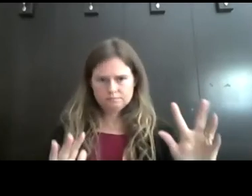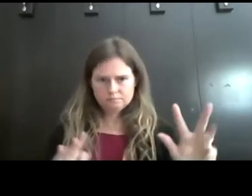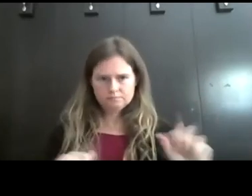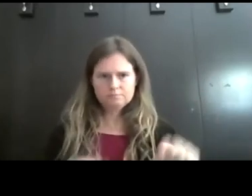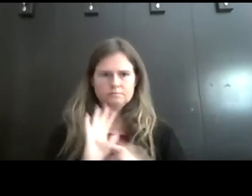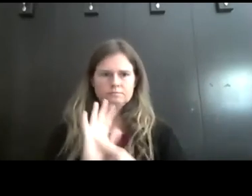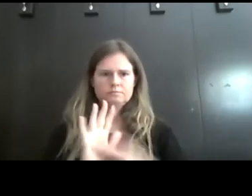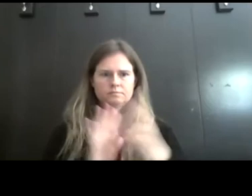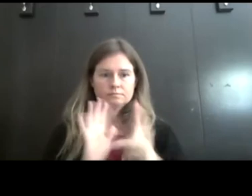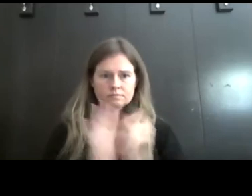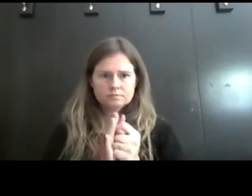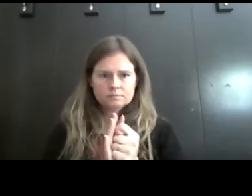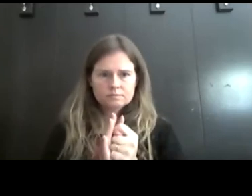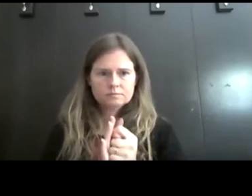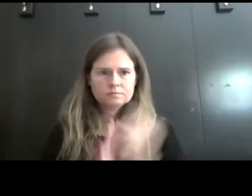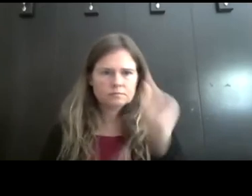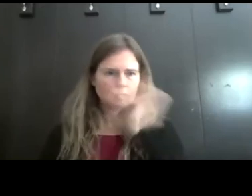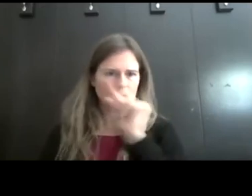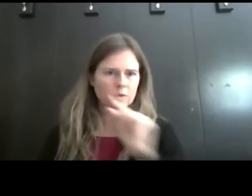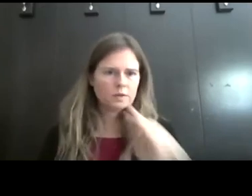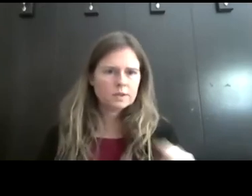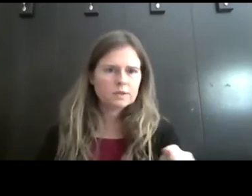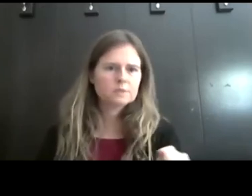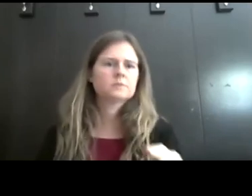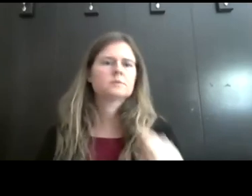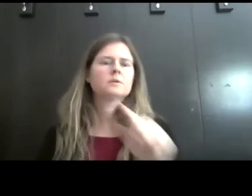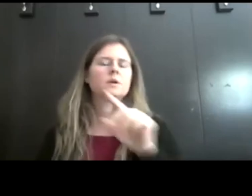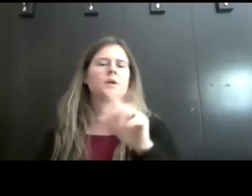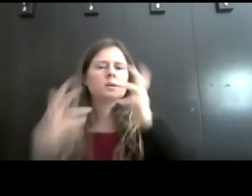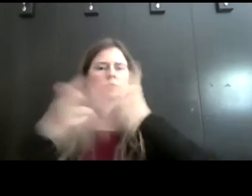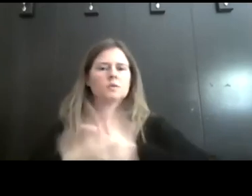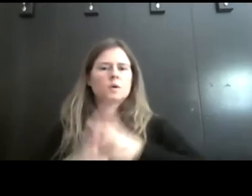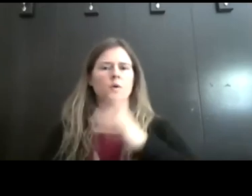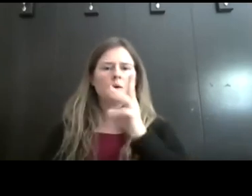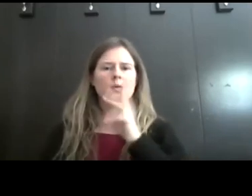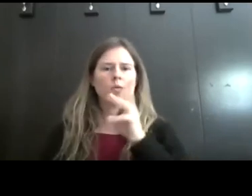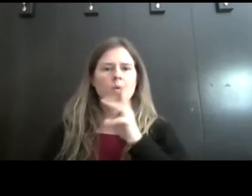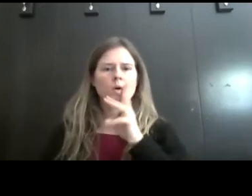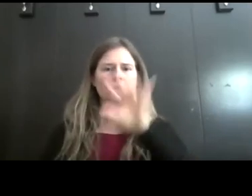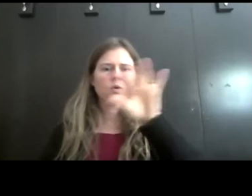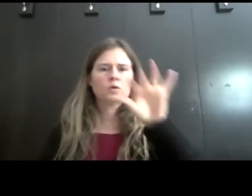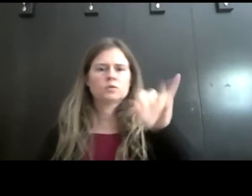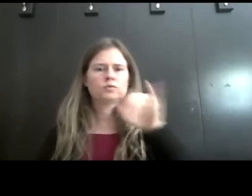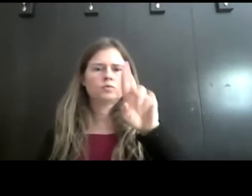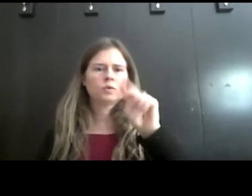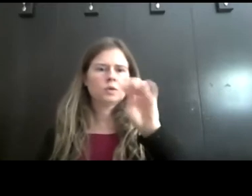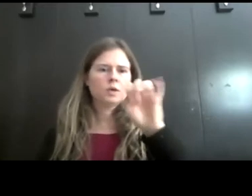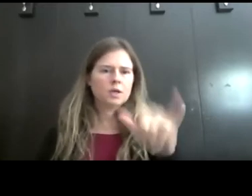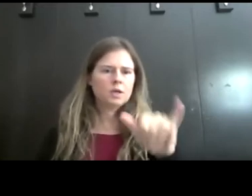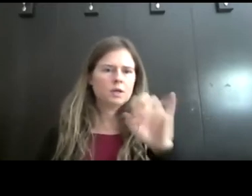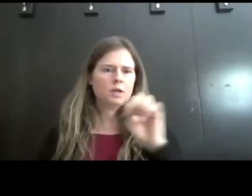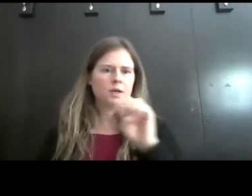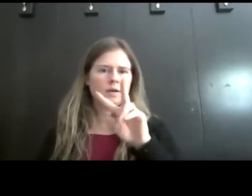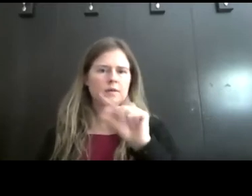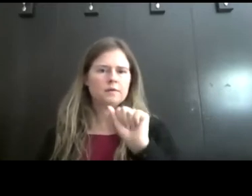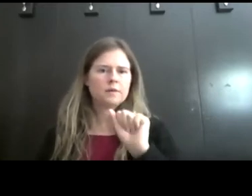Google this. I hope you can see that. It says dark water journey, Eva